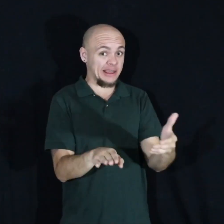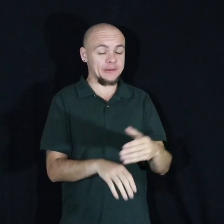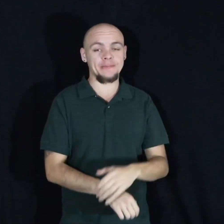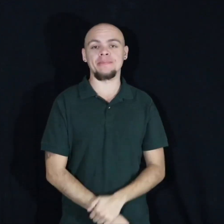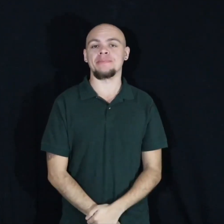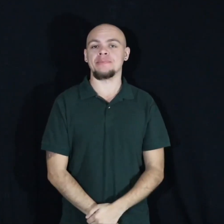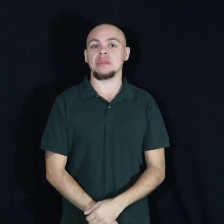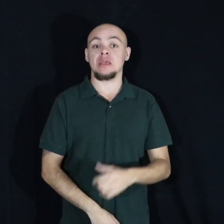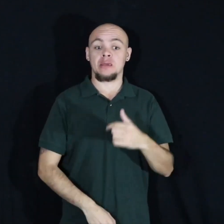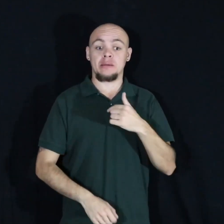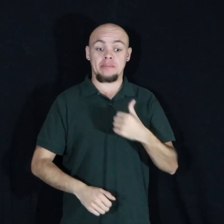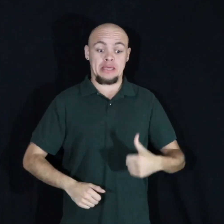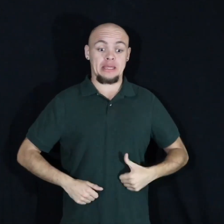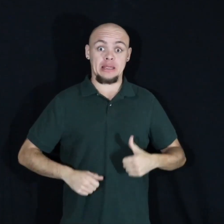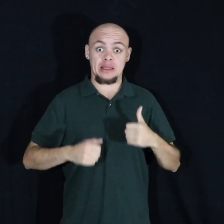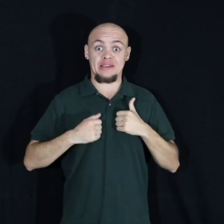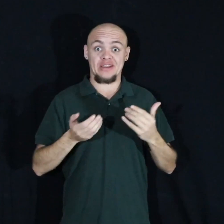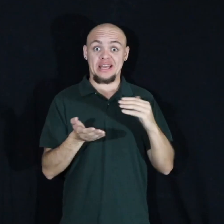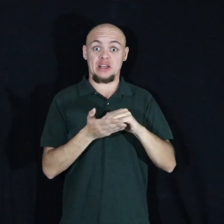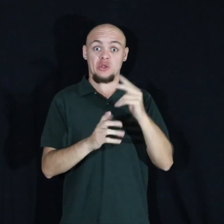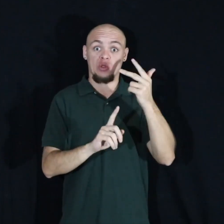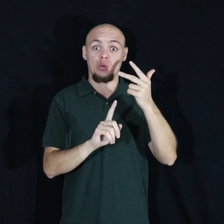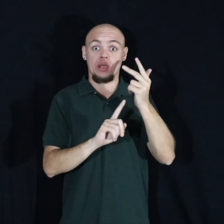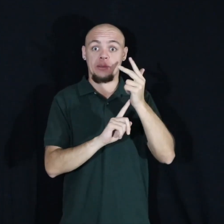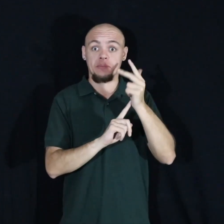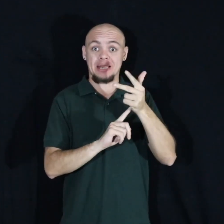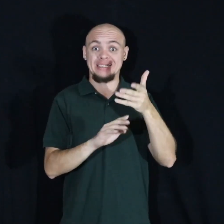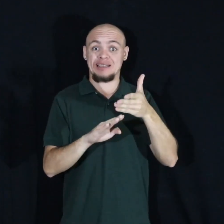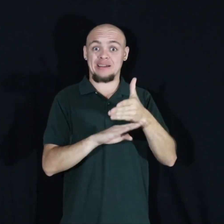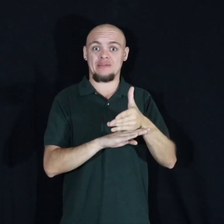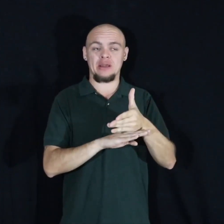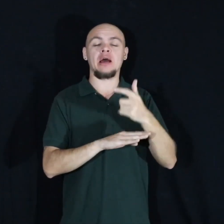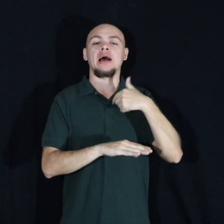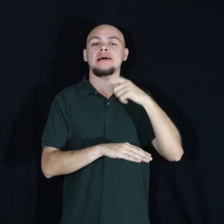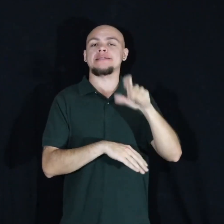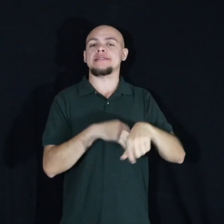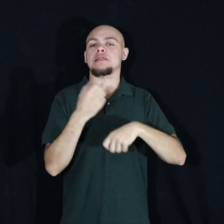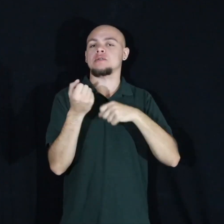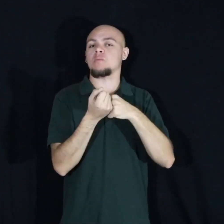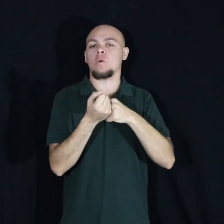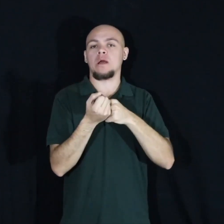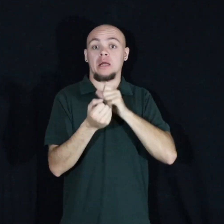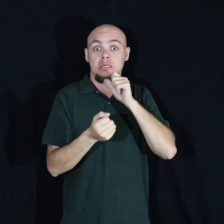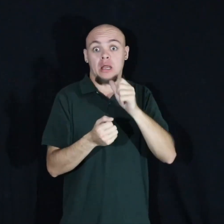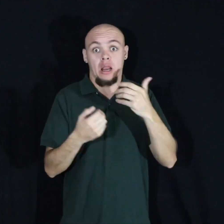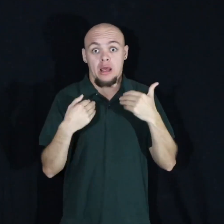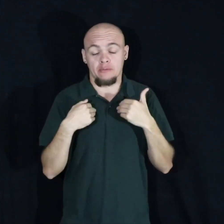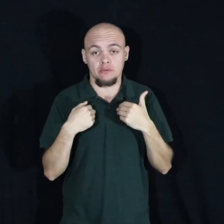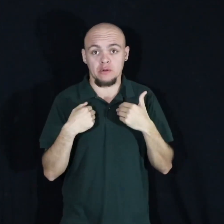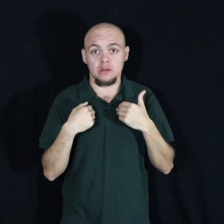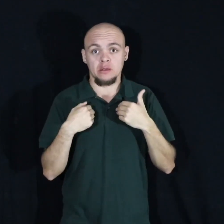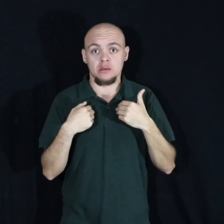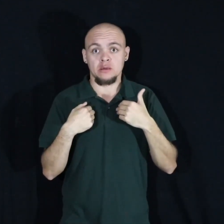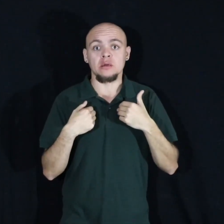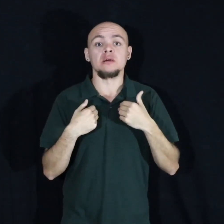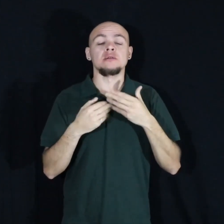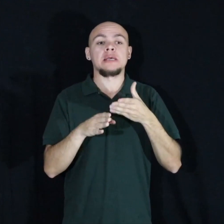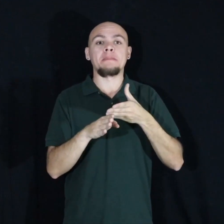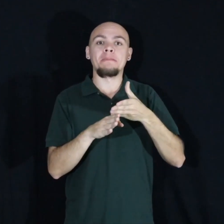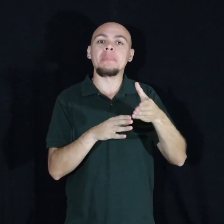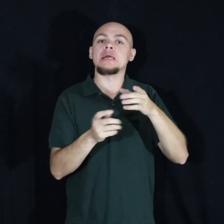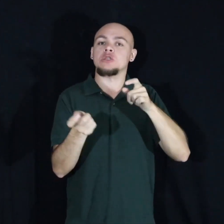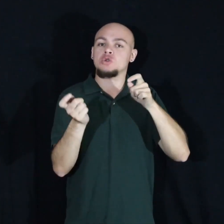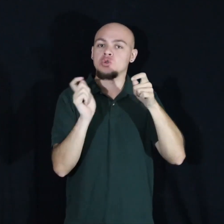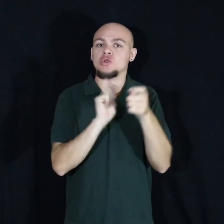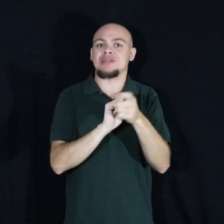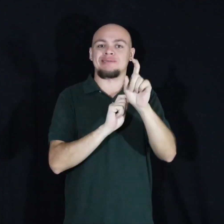When I revived 3 minutes later, it was immediately clear that I was in dire need of support I did not have. I knew I had to make some major changes, and it was